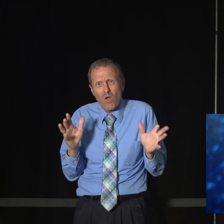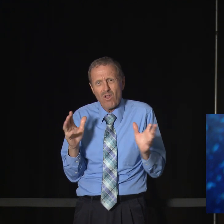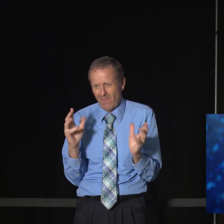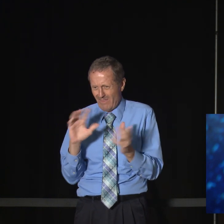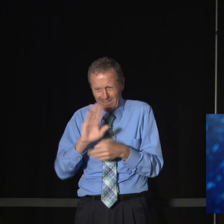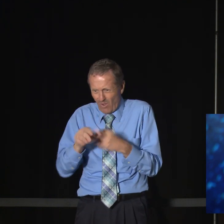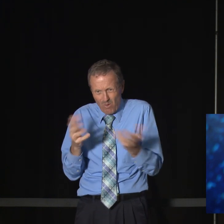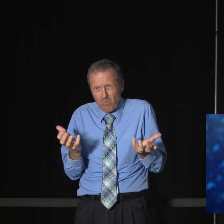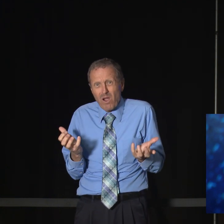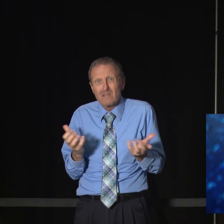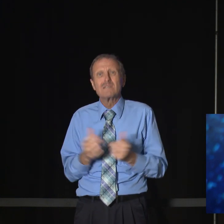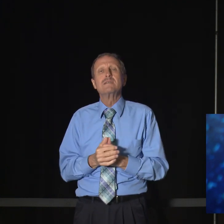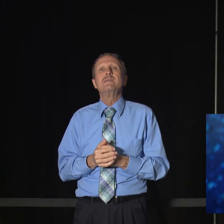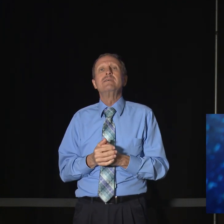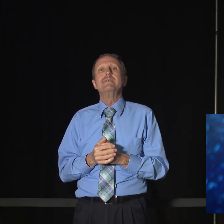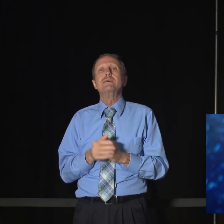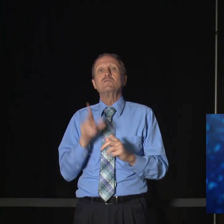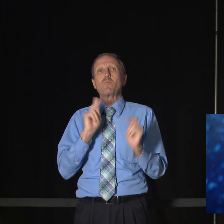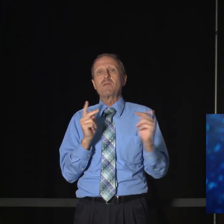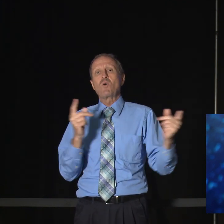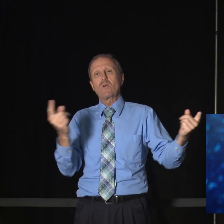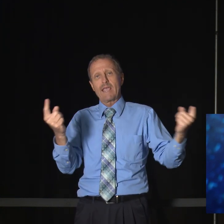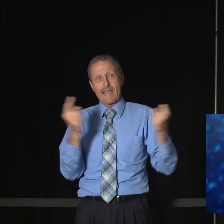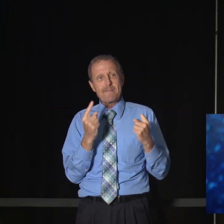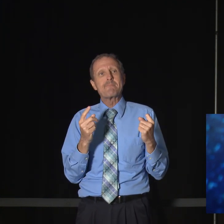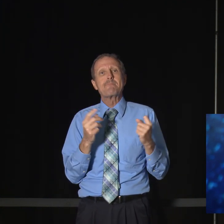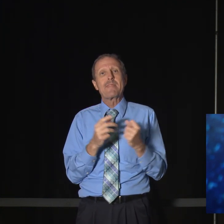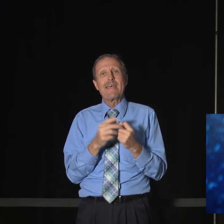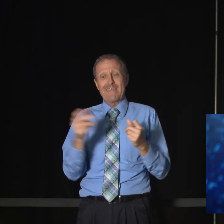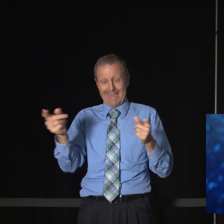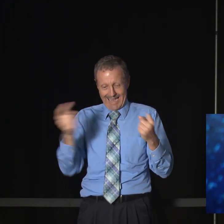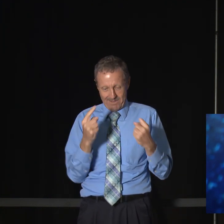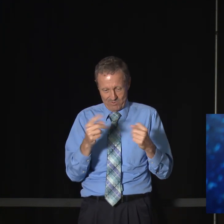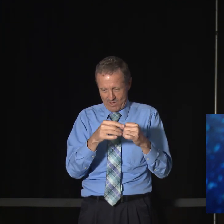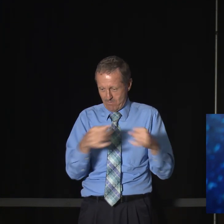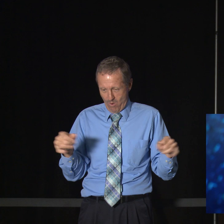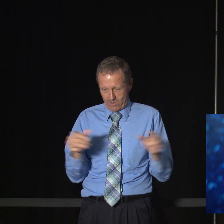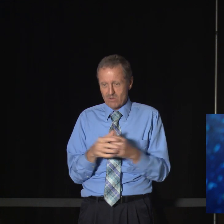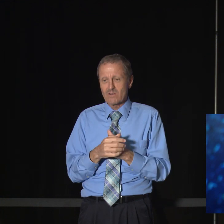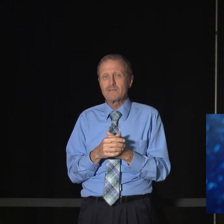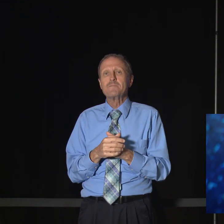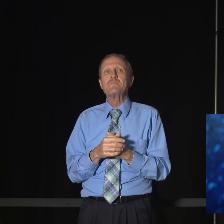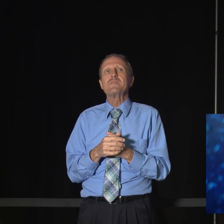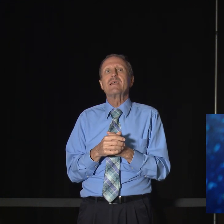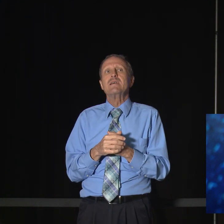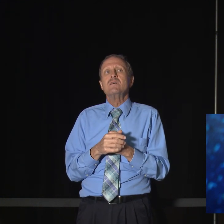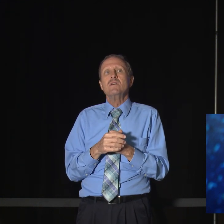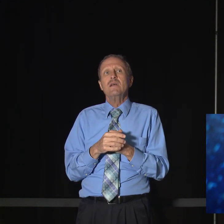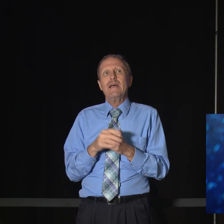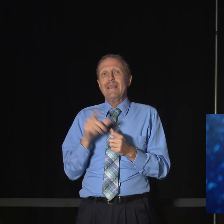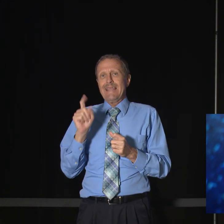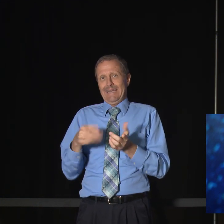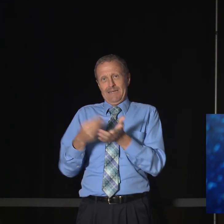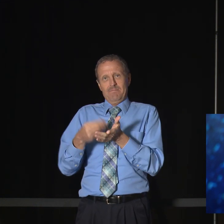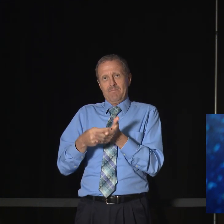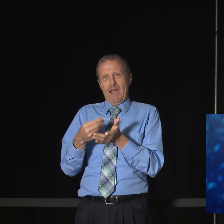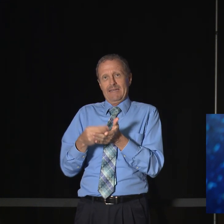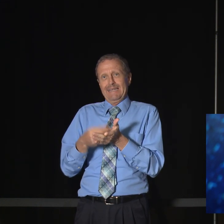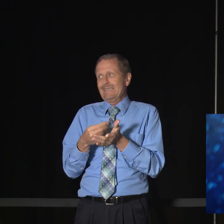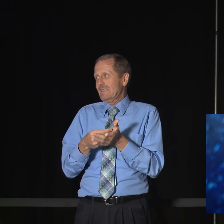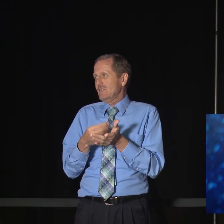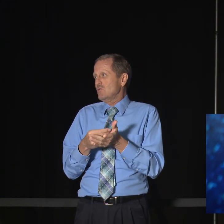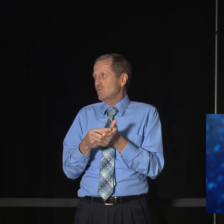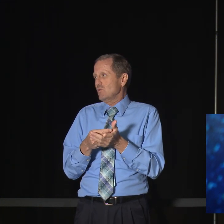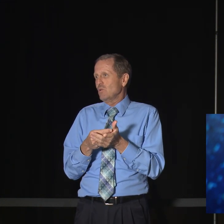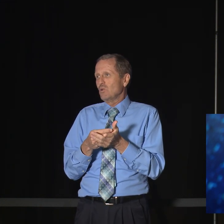want. So people have to come, and they came to the border, and they, and they needed some money to do to make